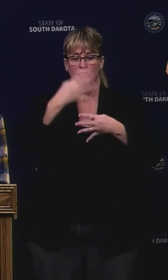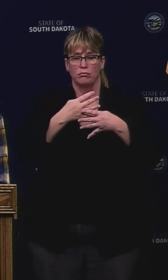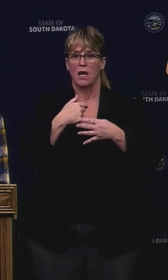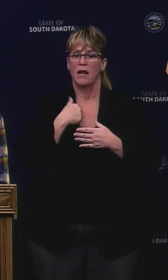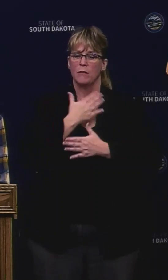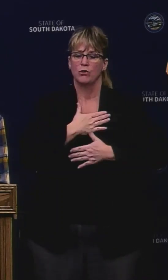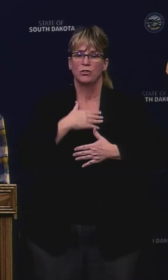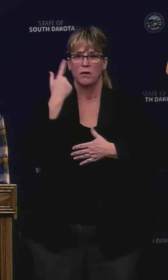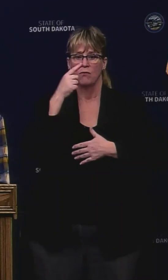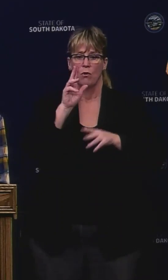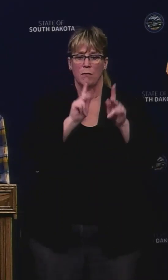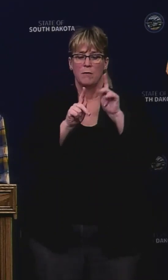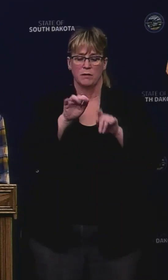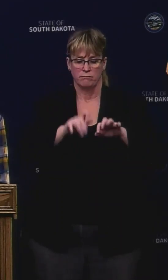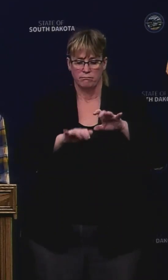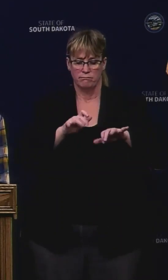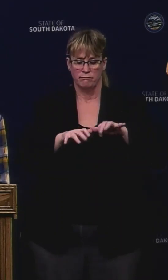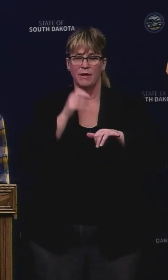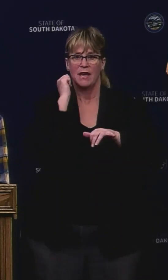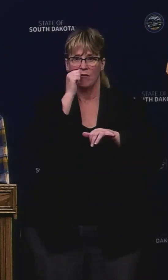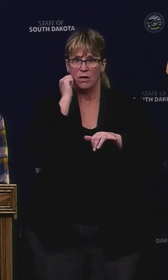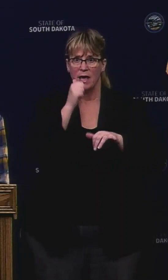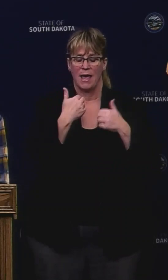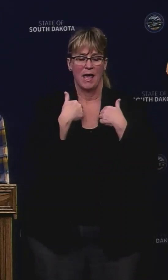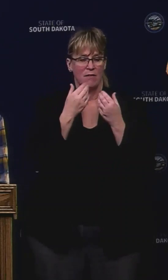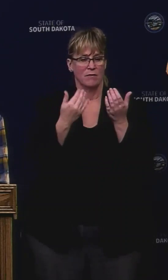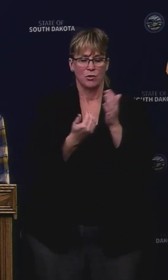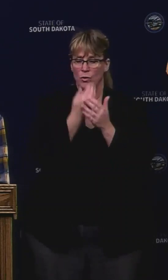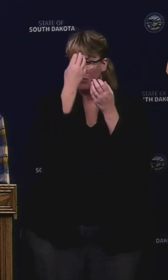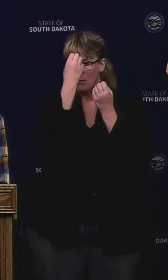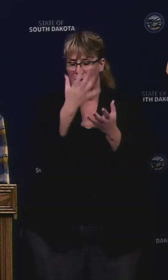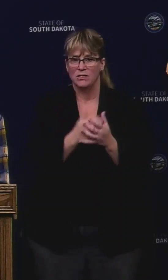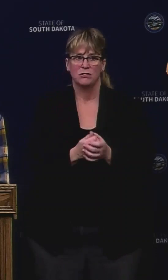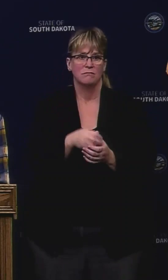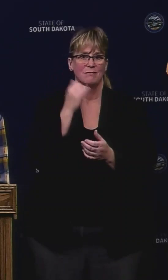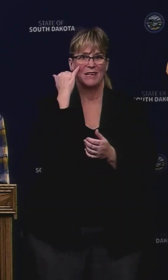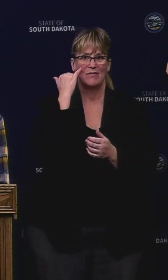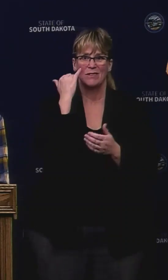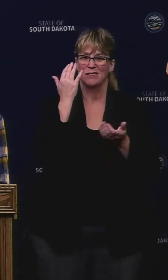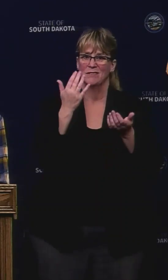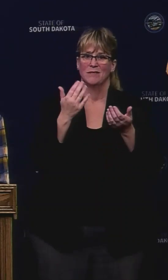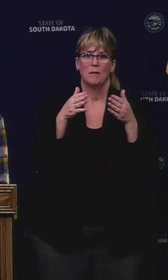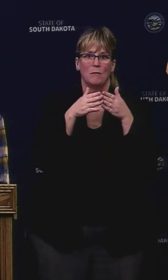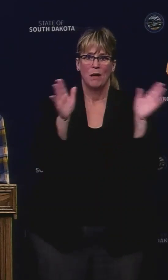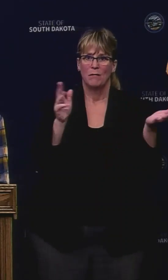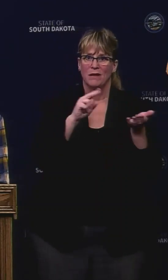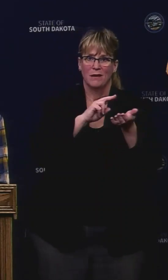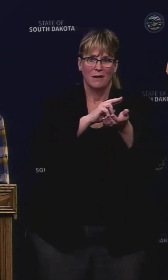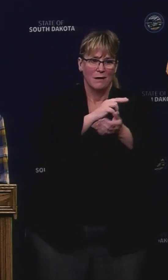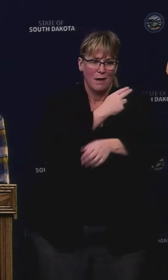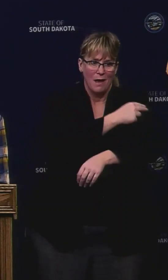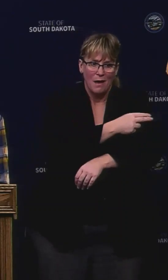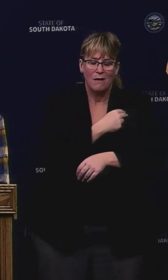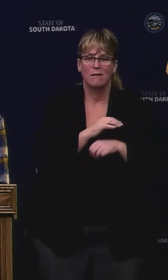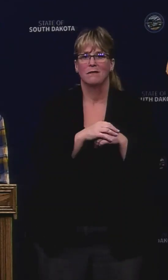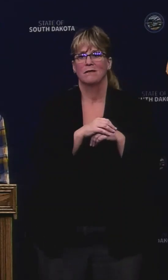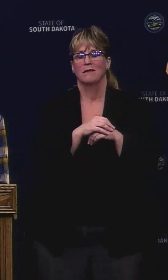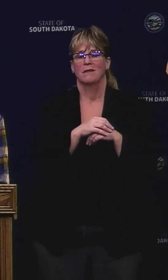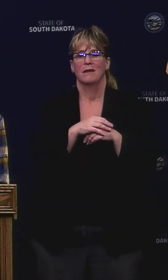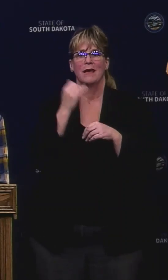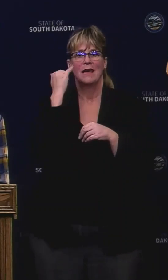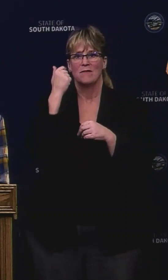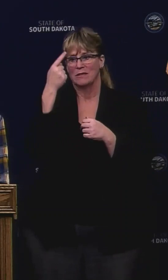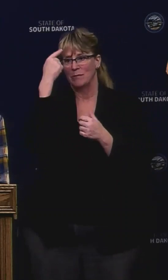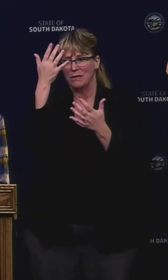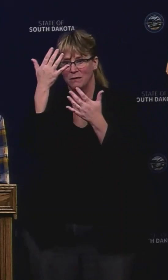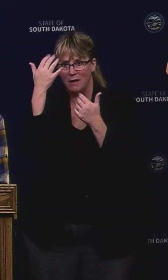going there for new information that's posted every single day, whether it be public health issues, if it's economic help, if it is